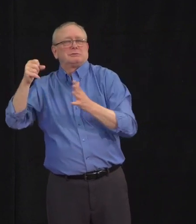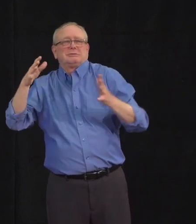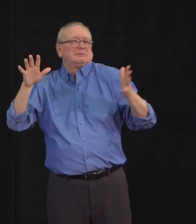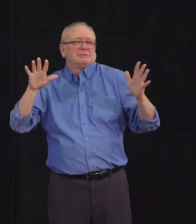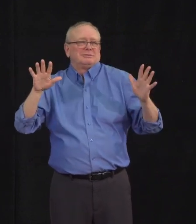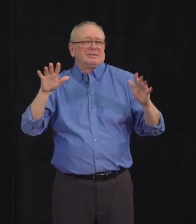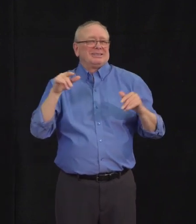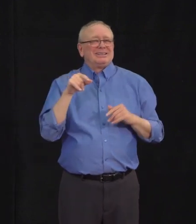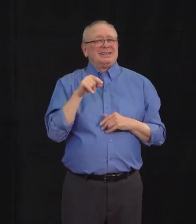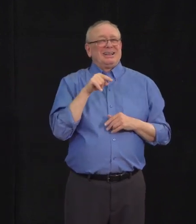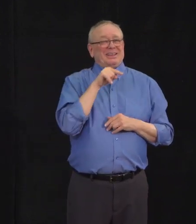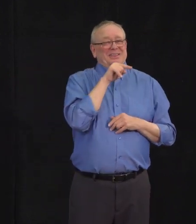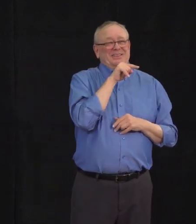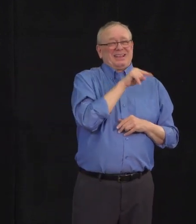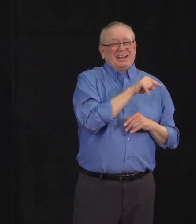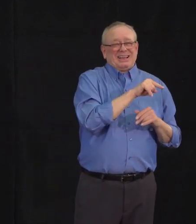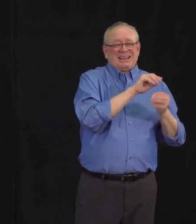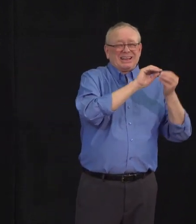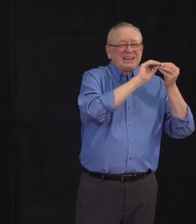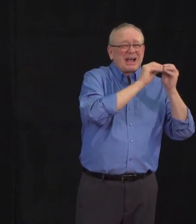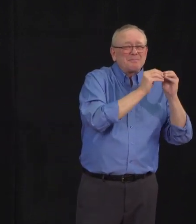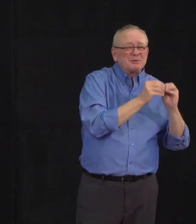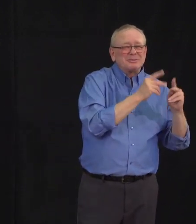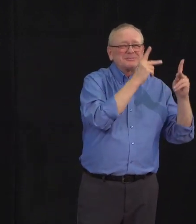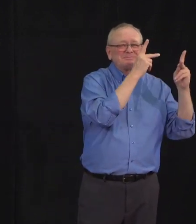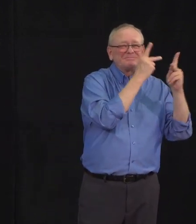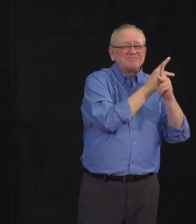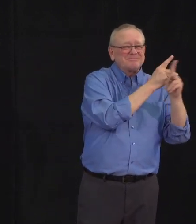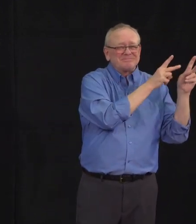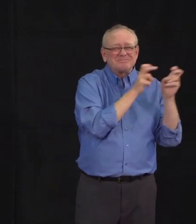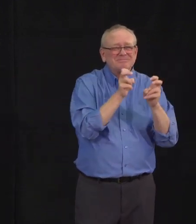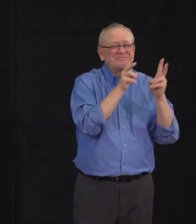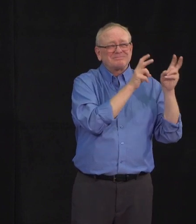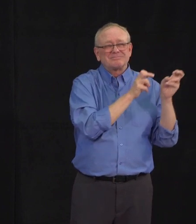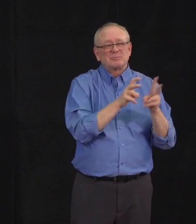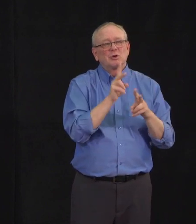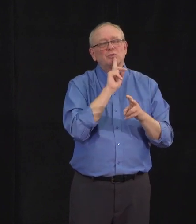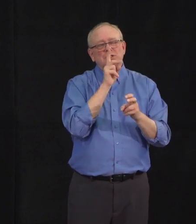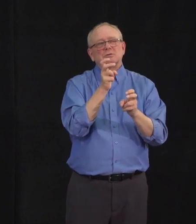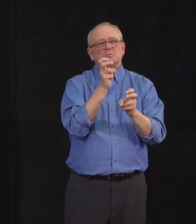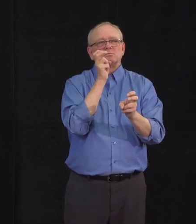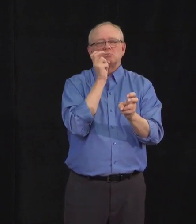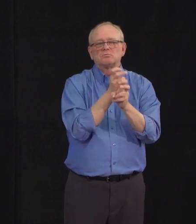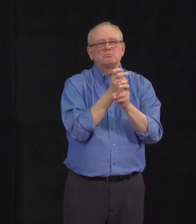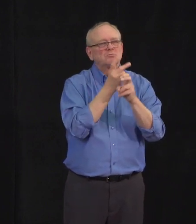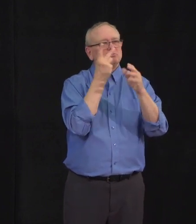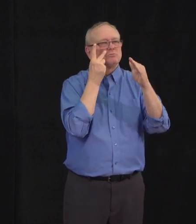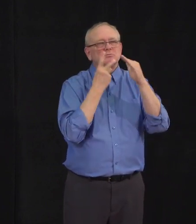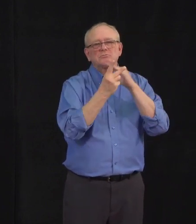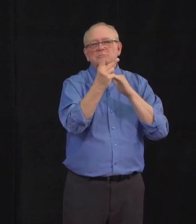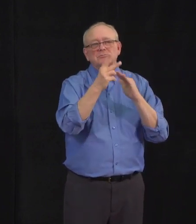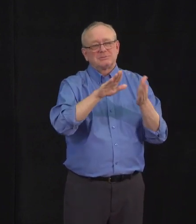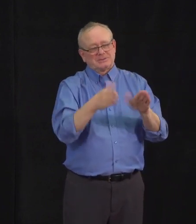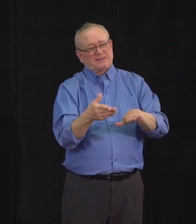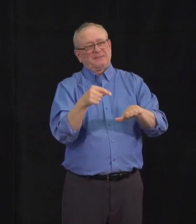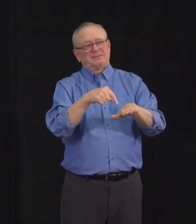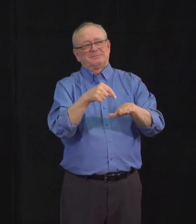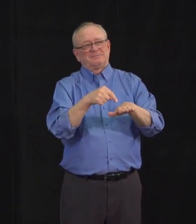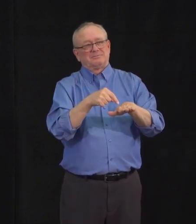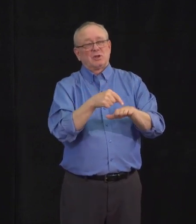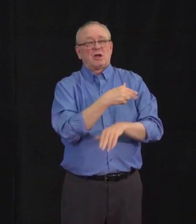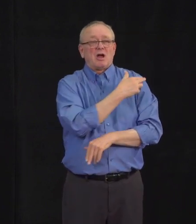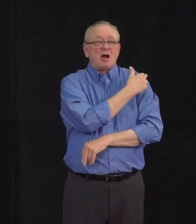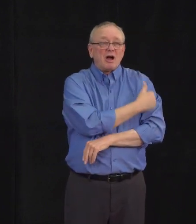of predict deaths than it is to predict our hospitalization and ICU, because it depends almost